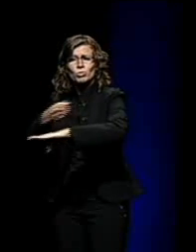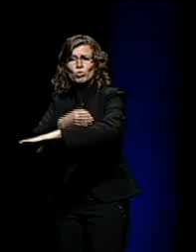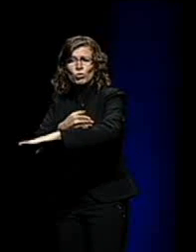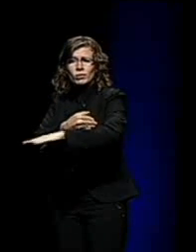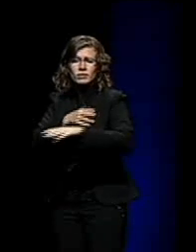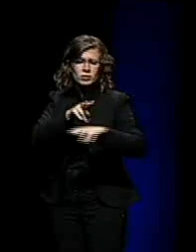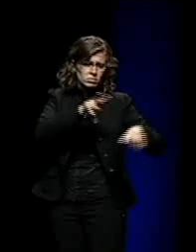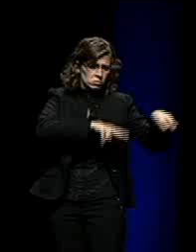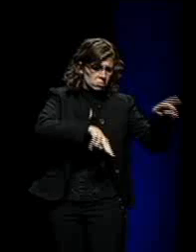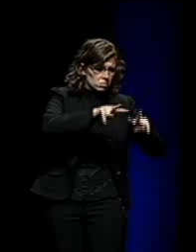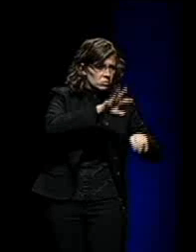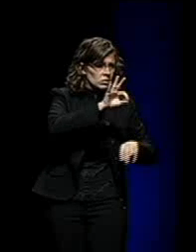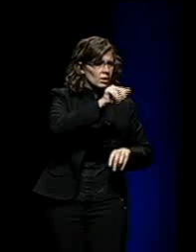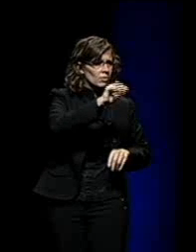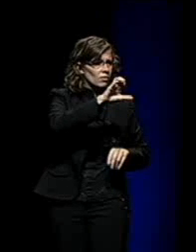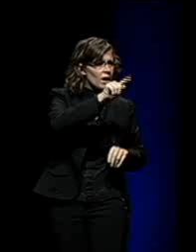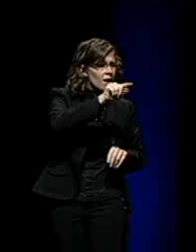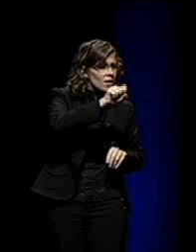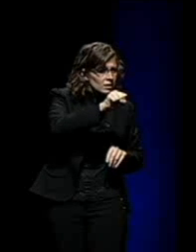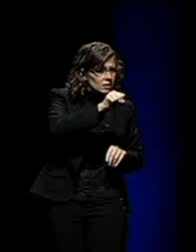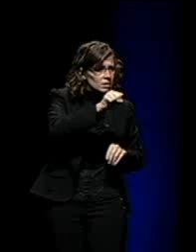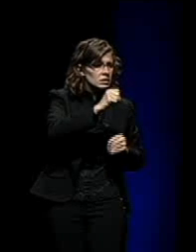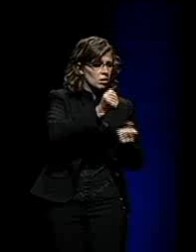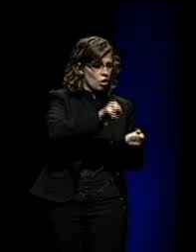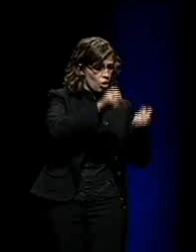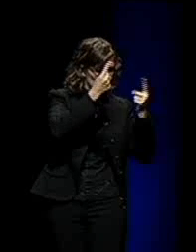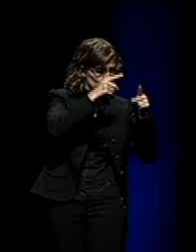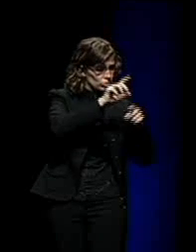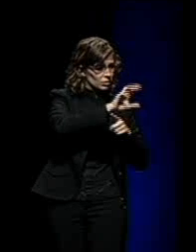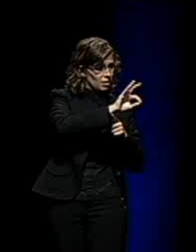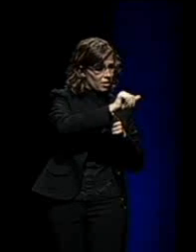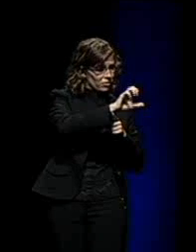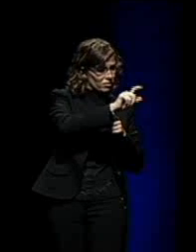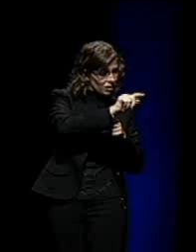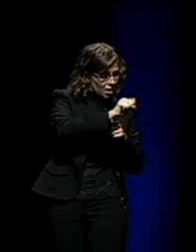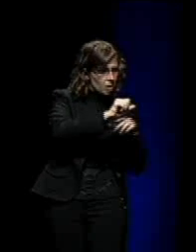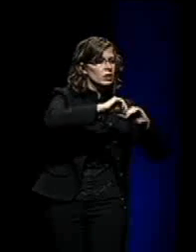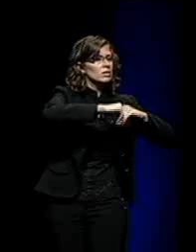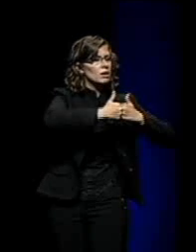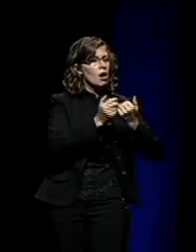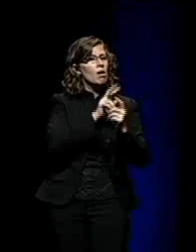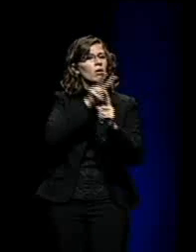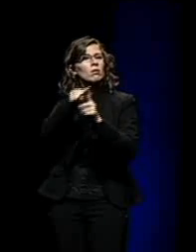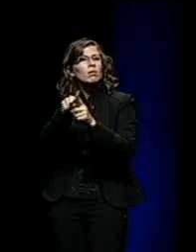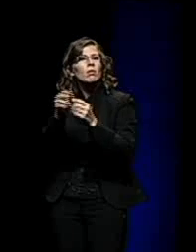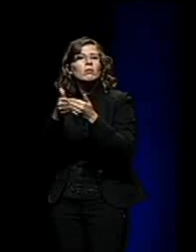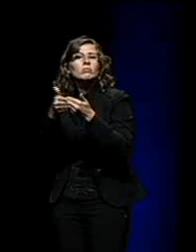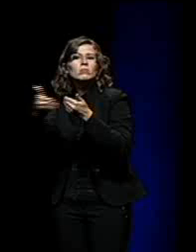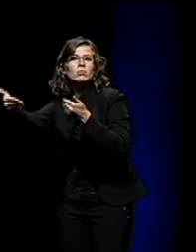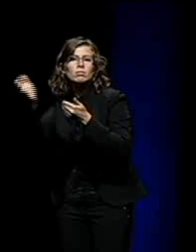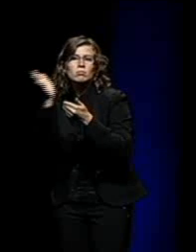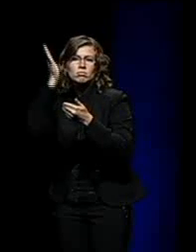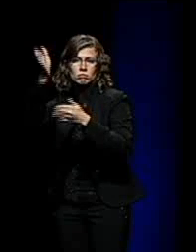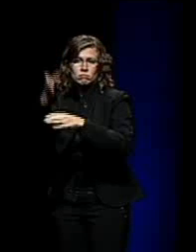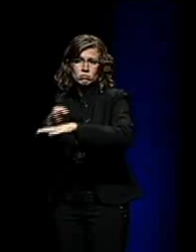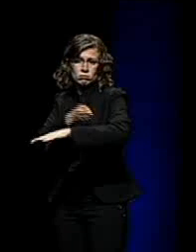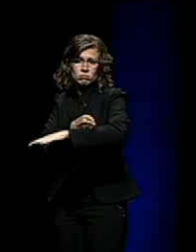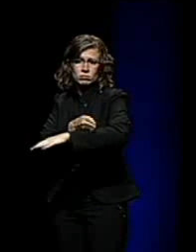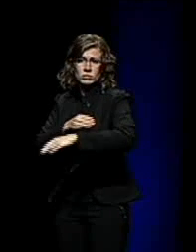can we help move this process into a new level, a new generation? But I would